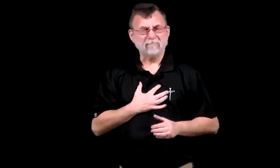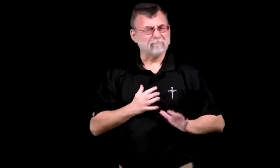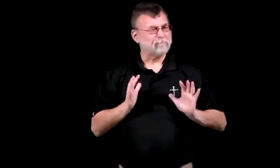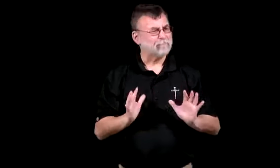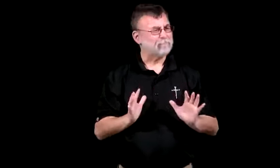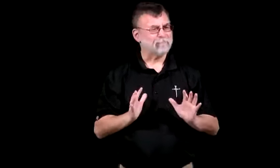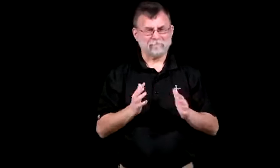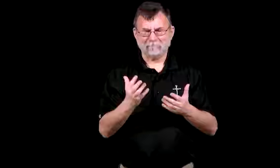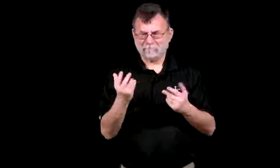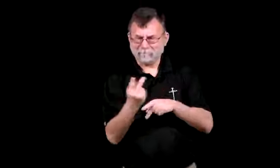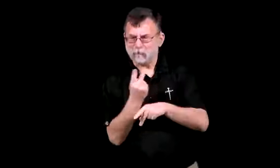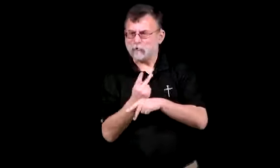happening.